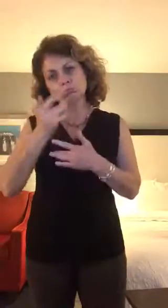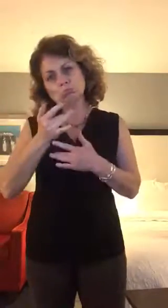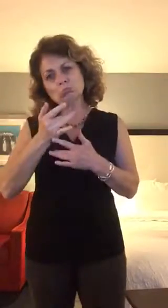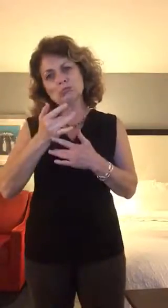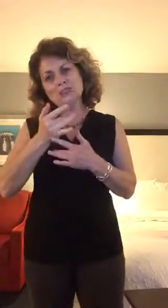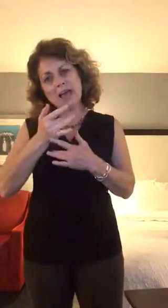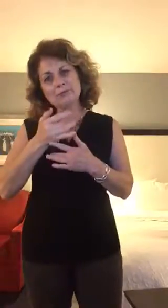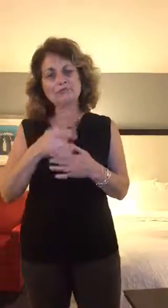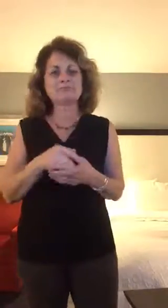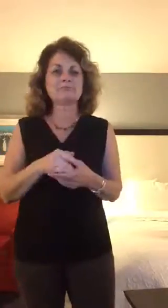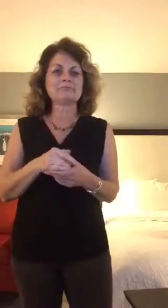Sad.